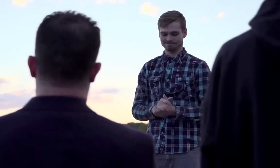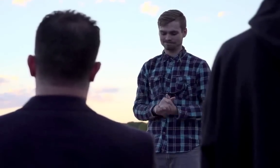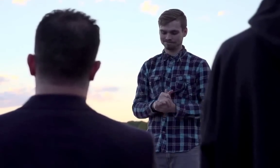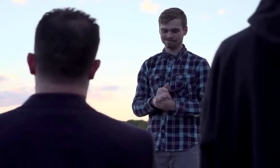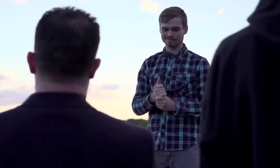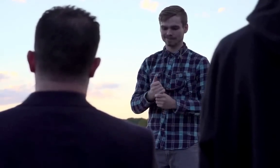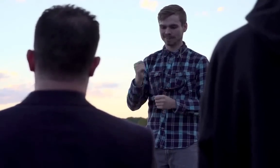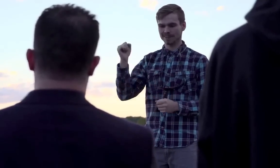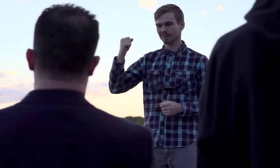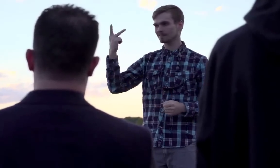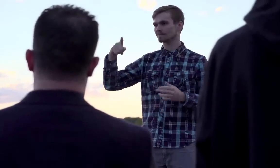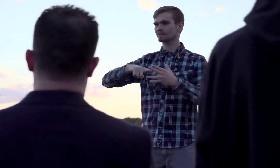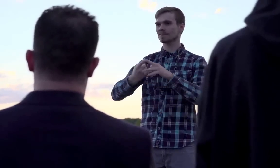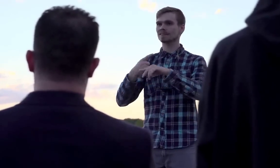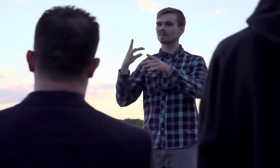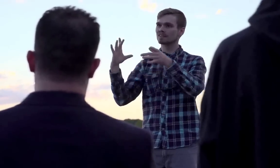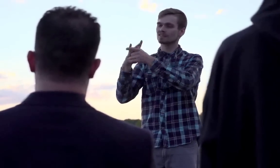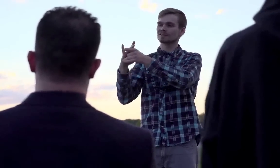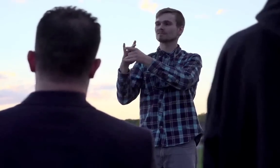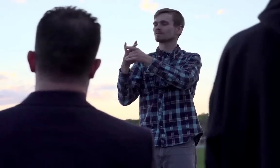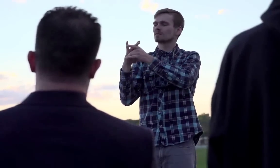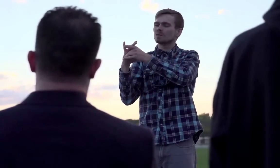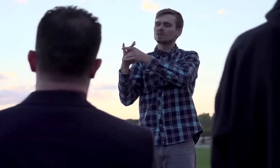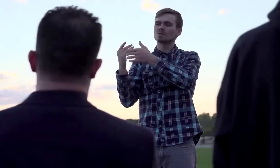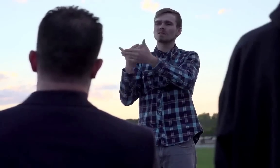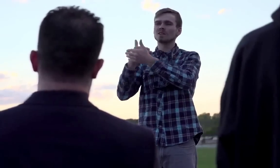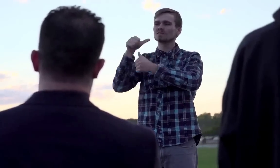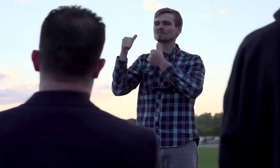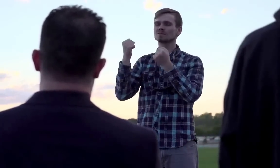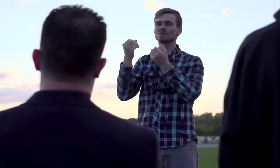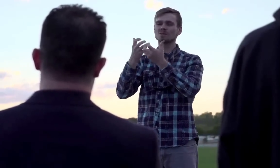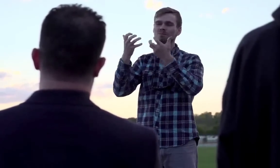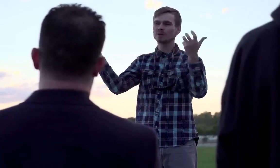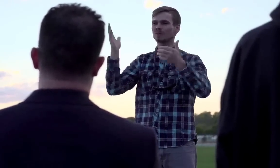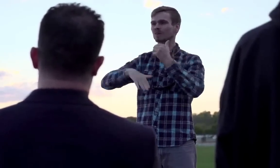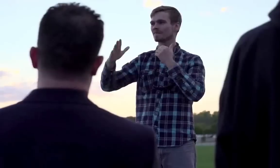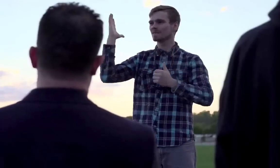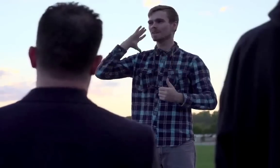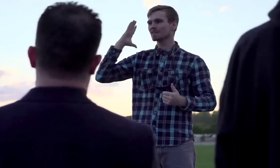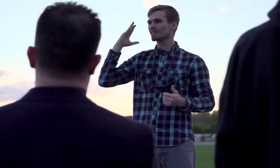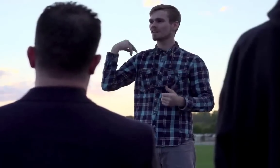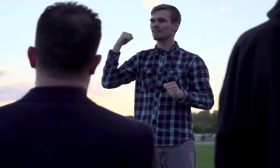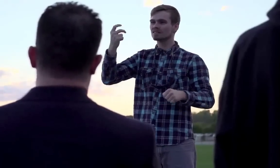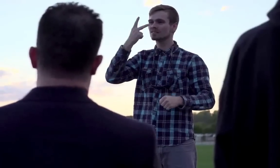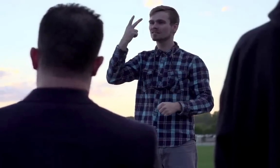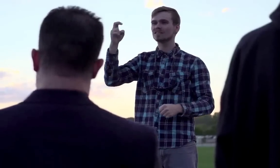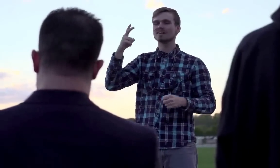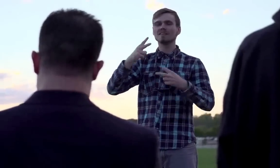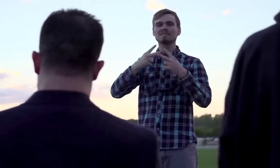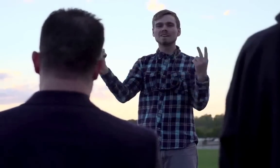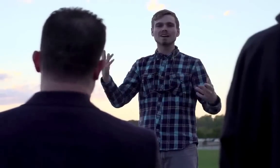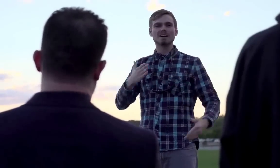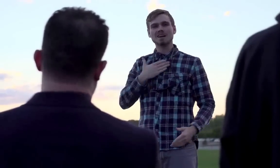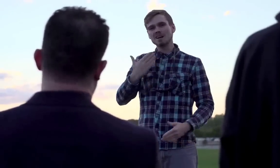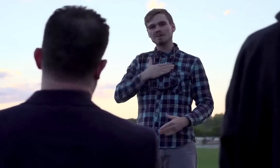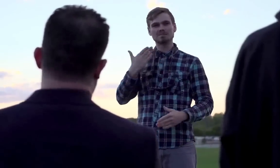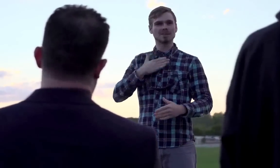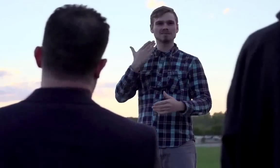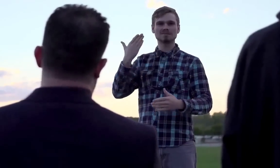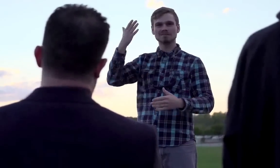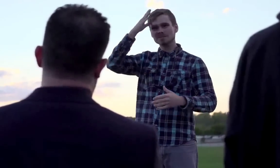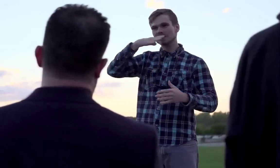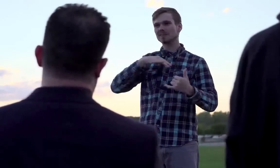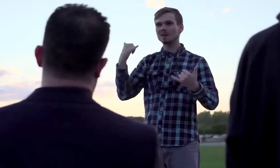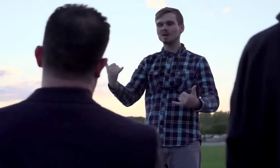in high school. So yeah, we had that connection from so many years, and being able to reconnect in college was